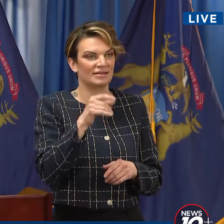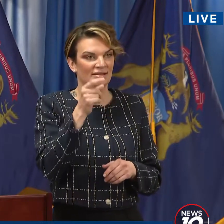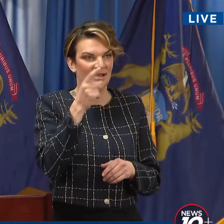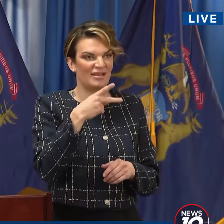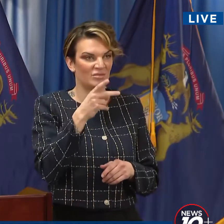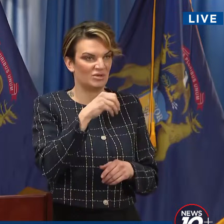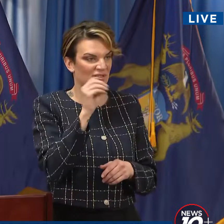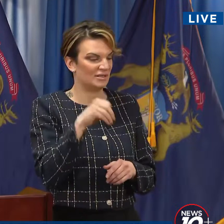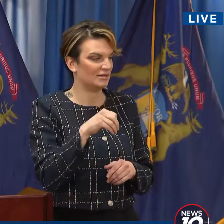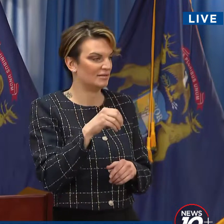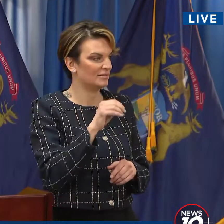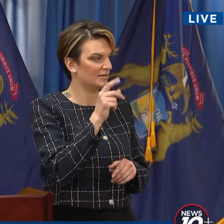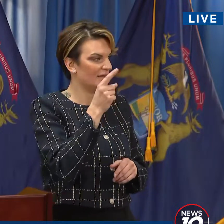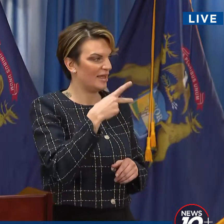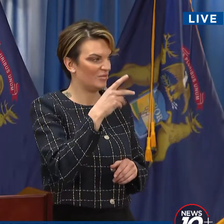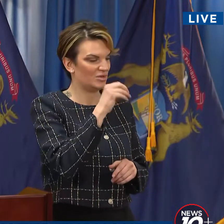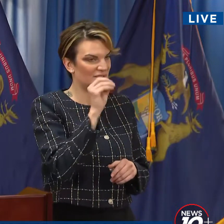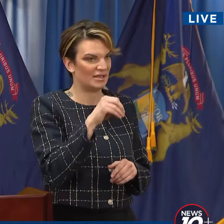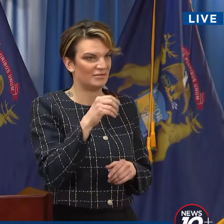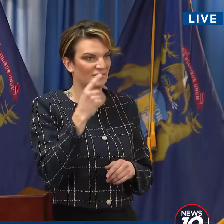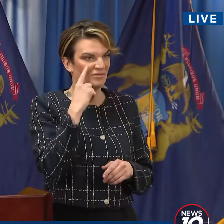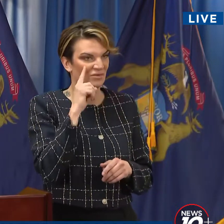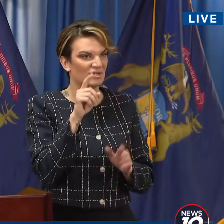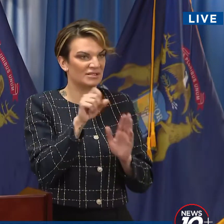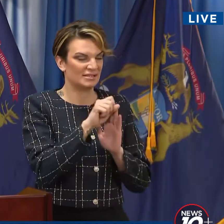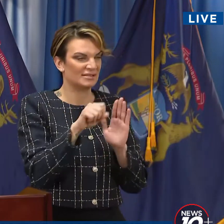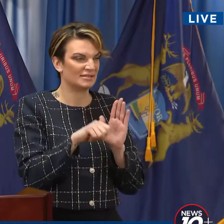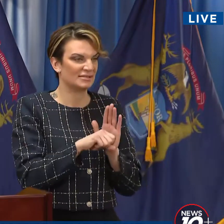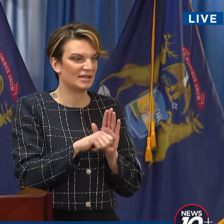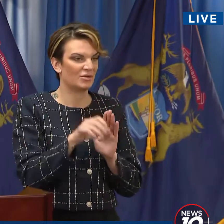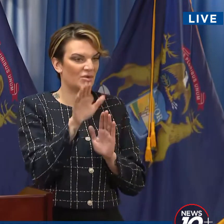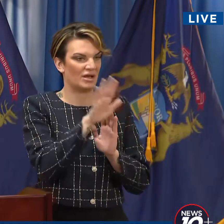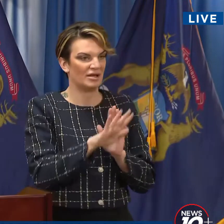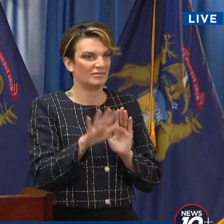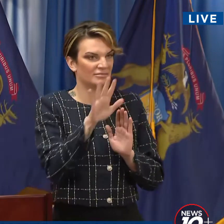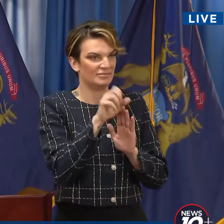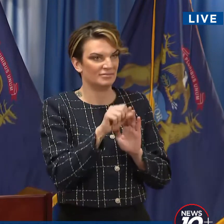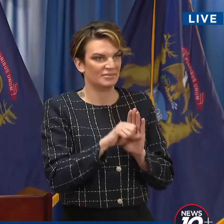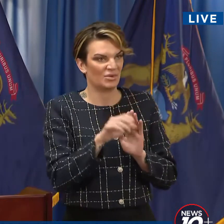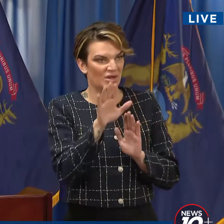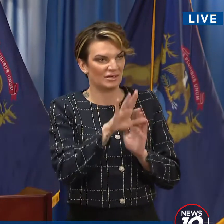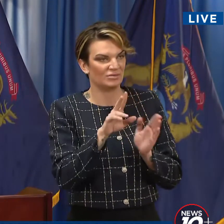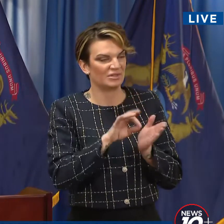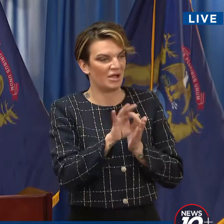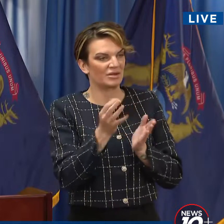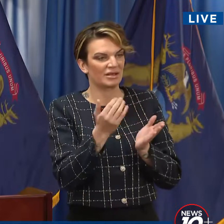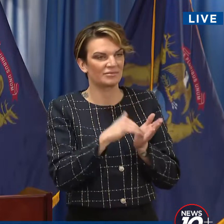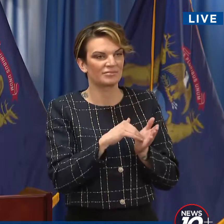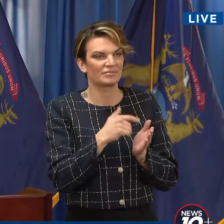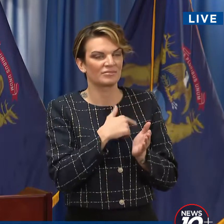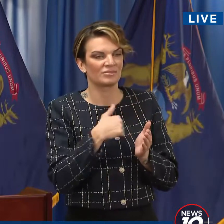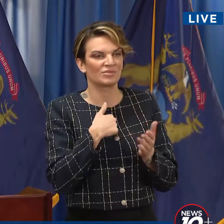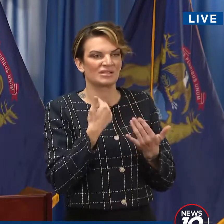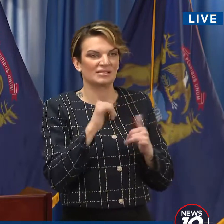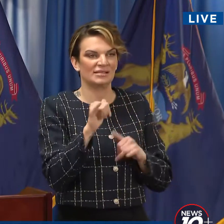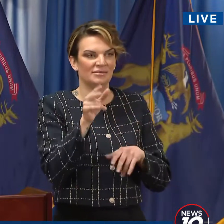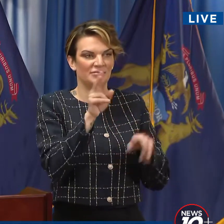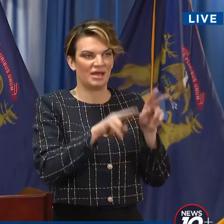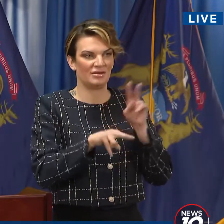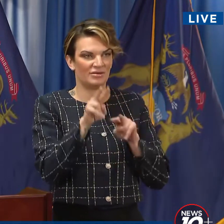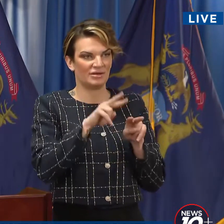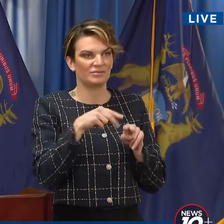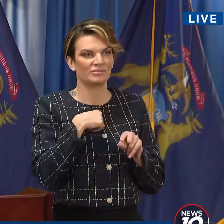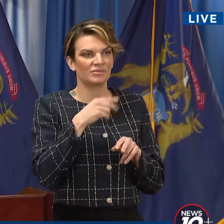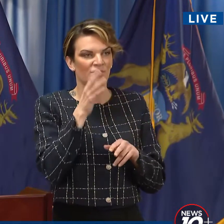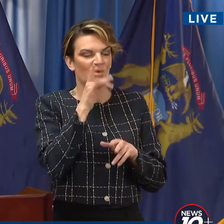0.5%. 0.5% for a statewide? would trigger So this, for any. the statewide Okay. recount. So we're still monitoring that, and